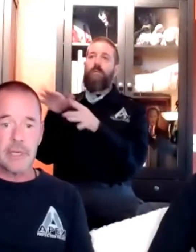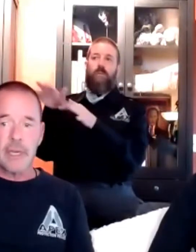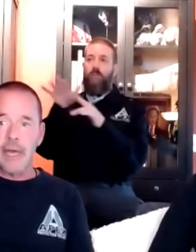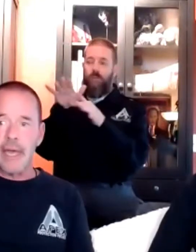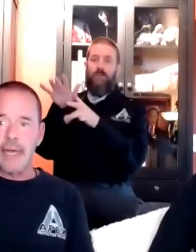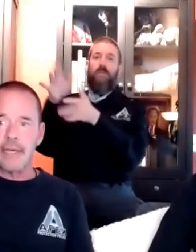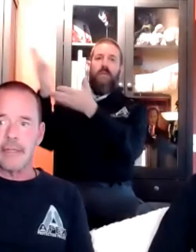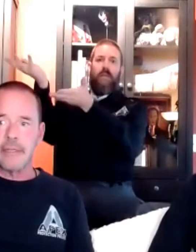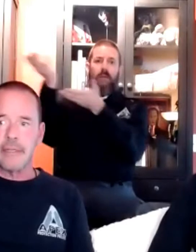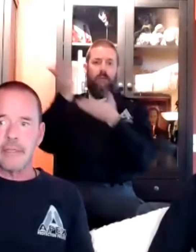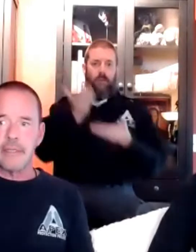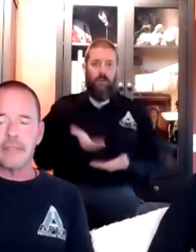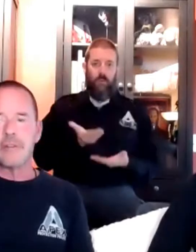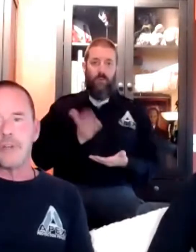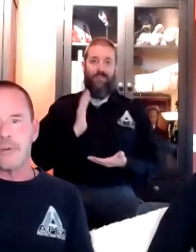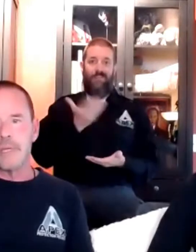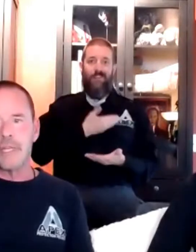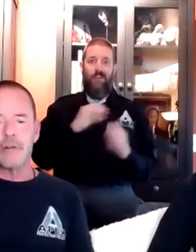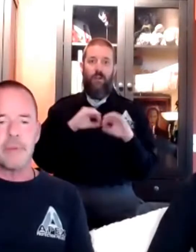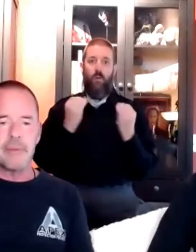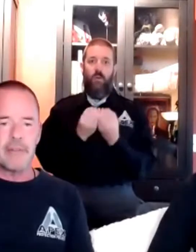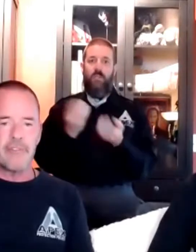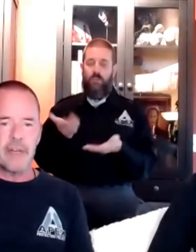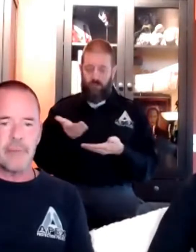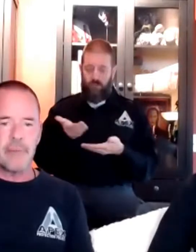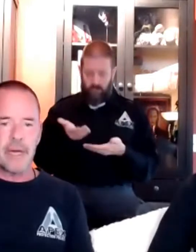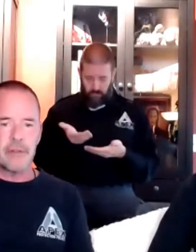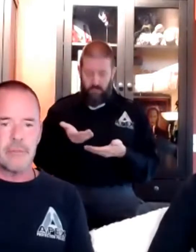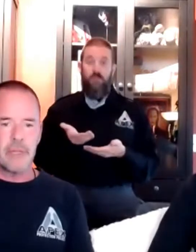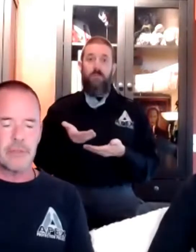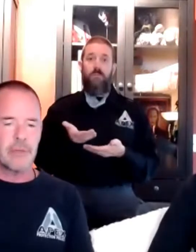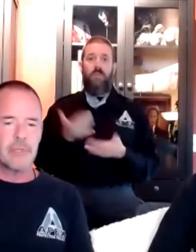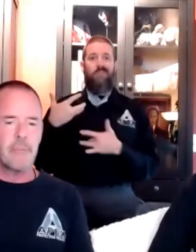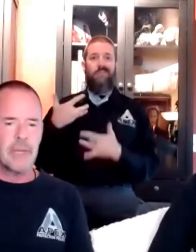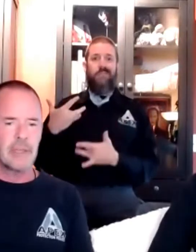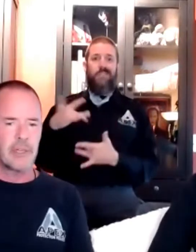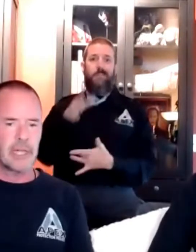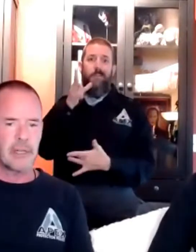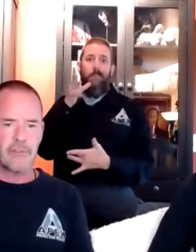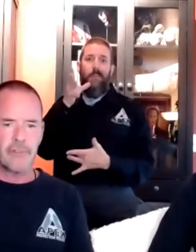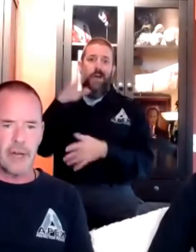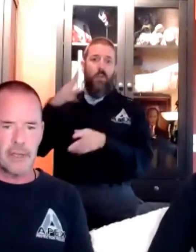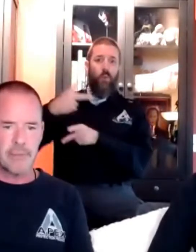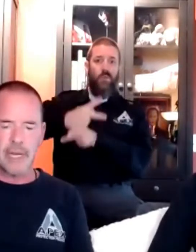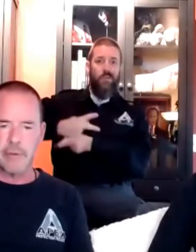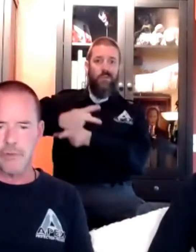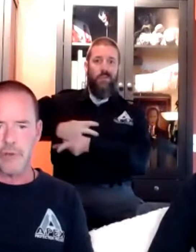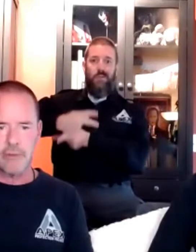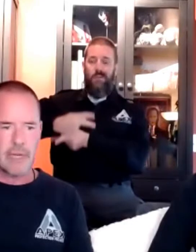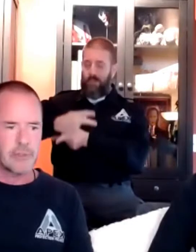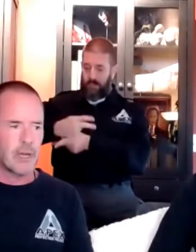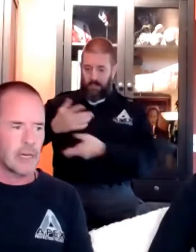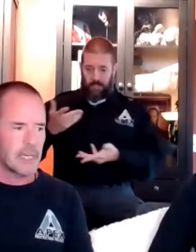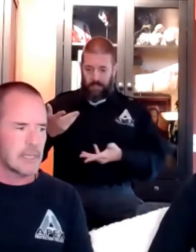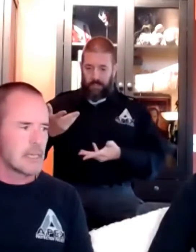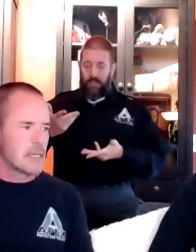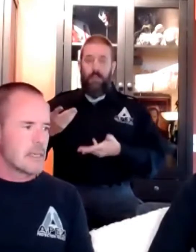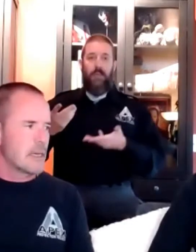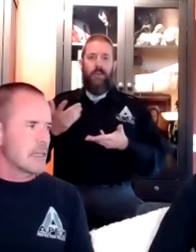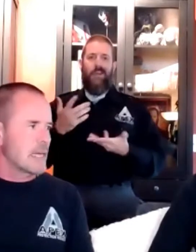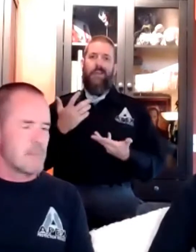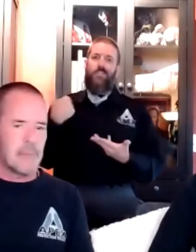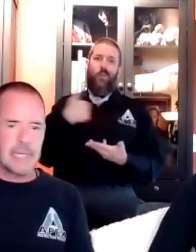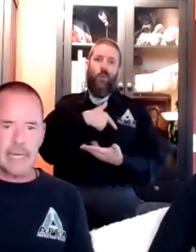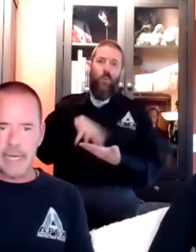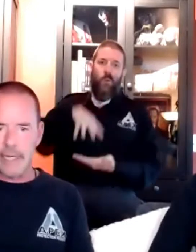us. And normally they would be being fed by their mother. So it was a big learning curve for us. I mean, I was running around Target at